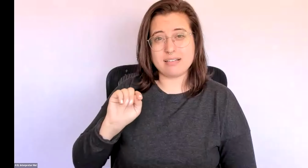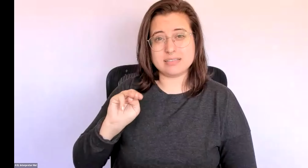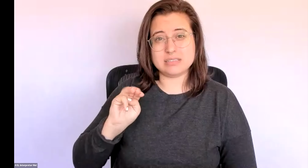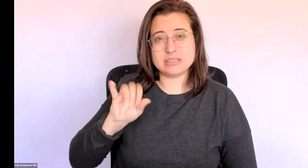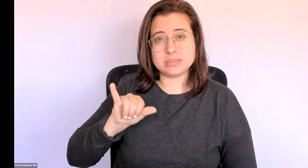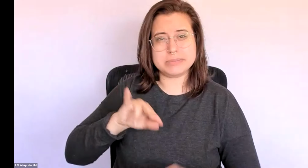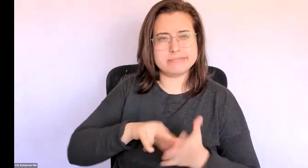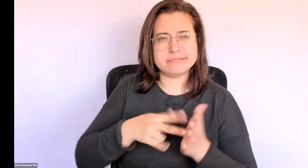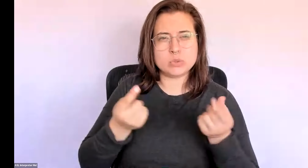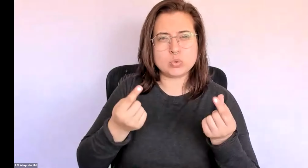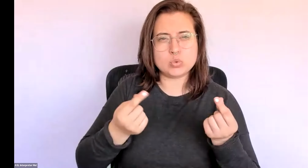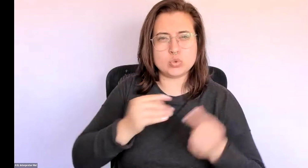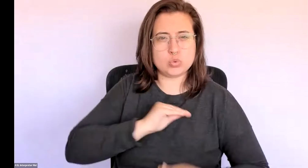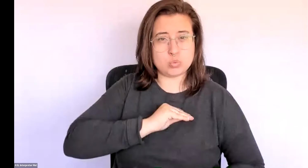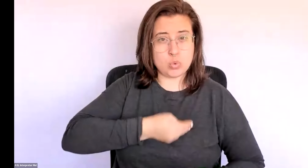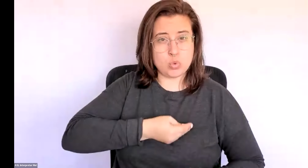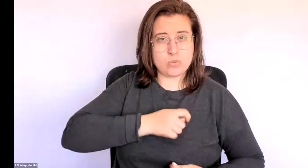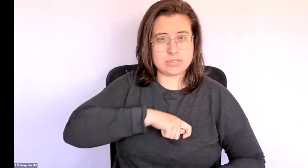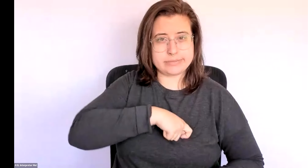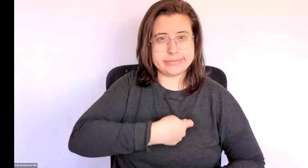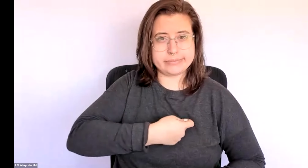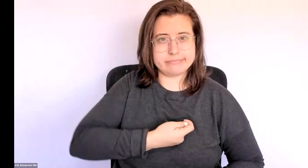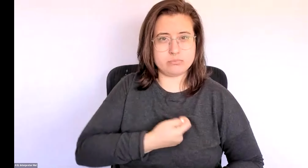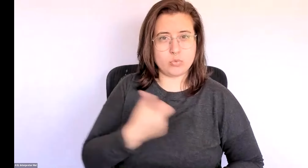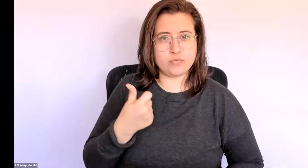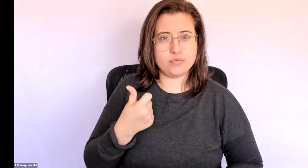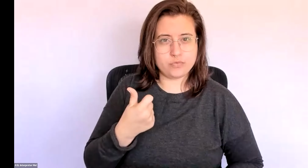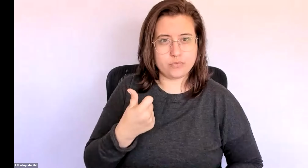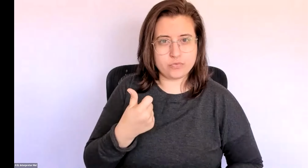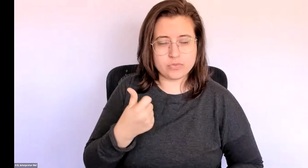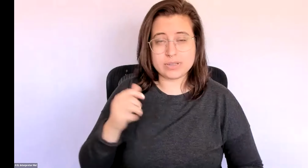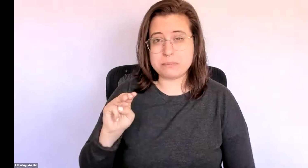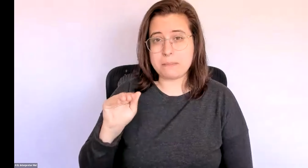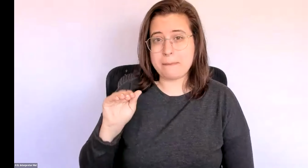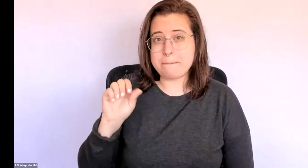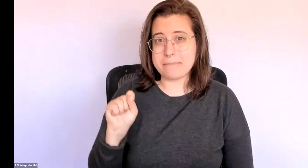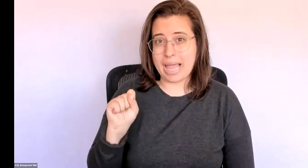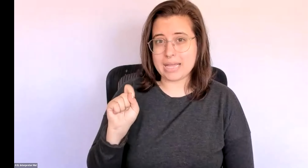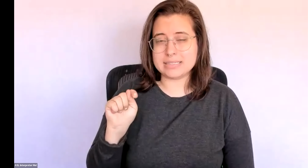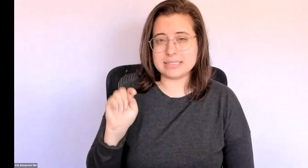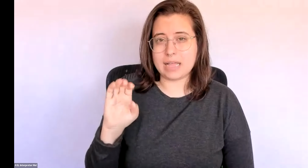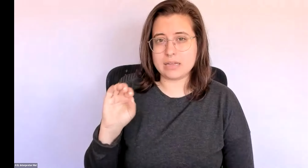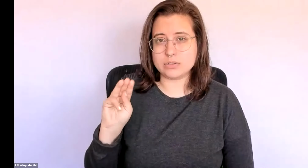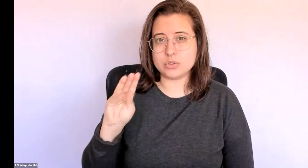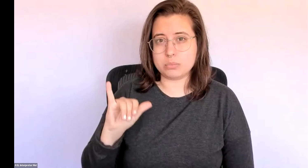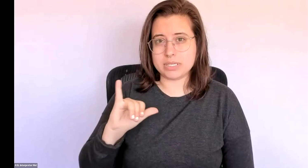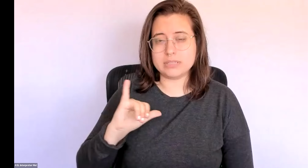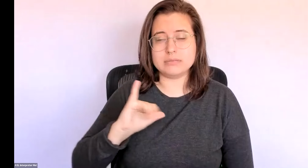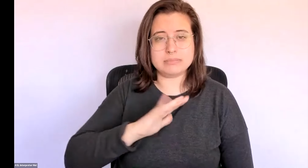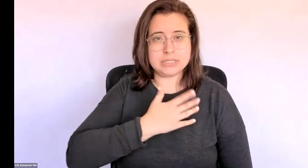a small amount of tissue, a mastectomy, which is removing the breast,